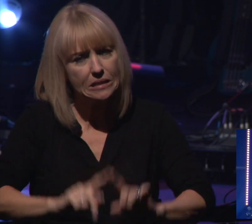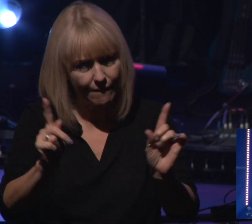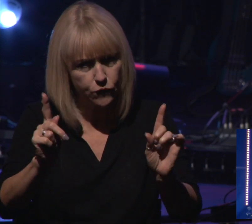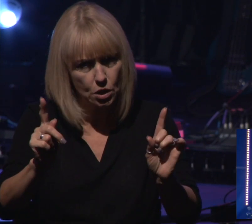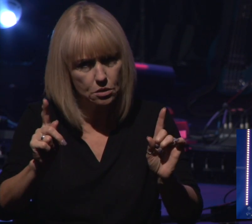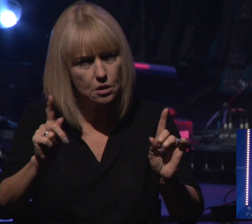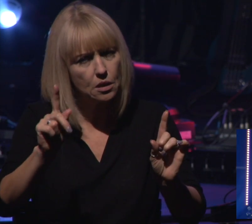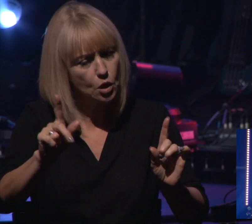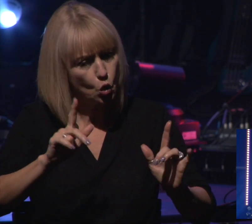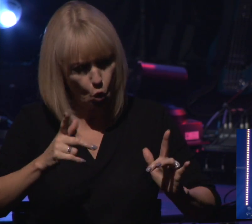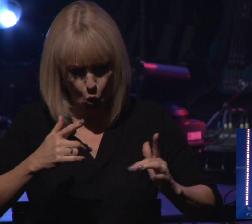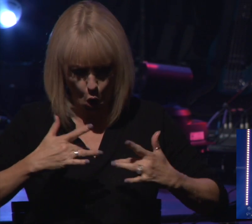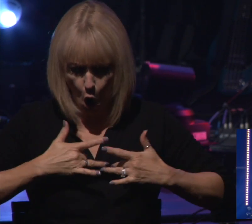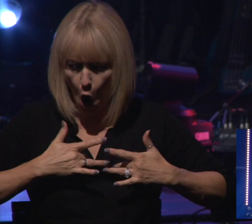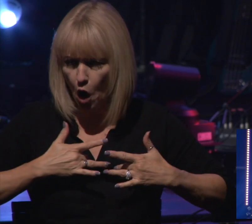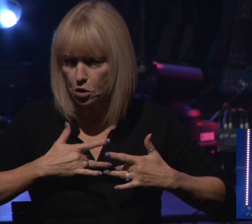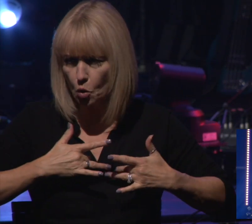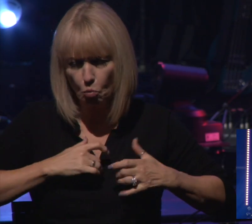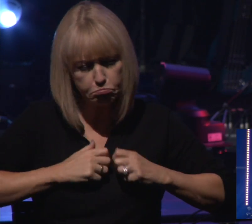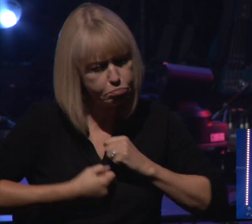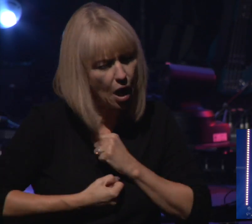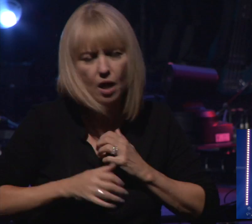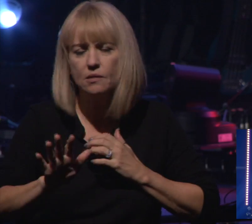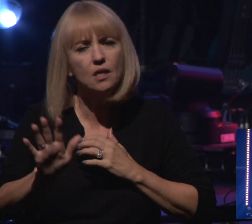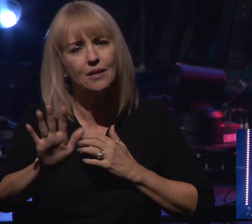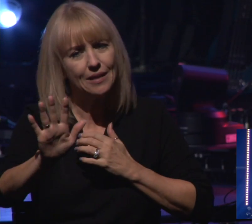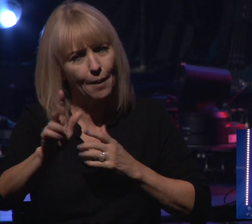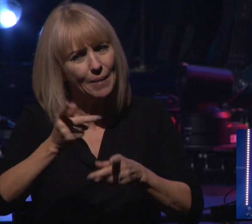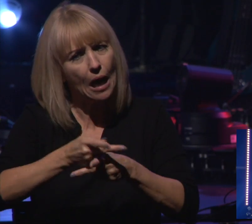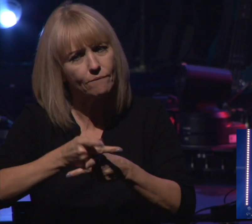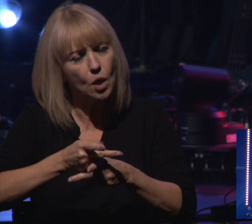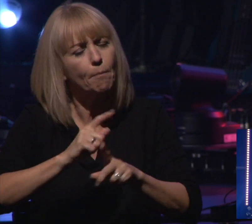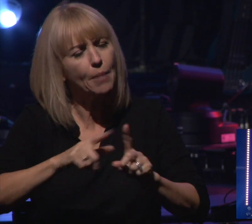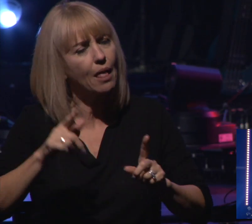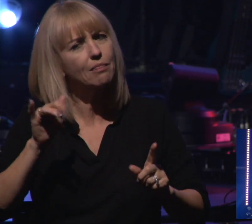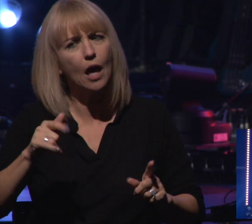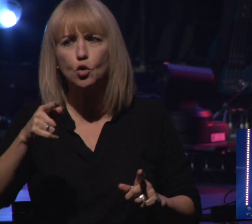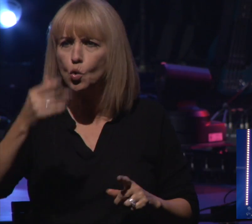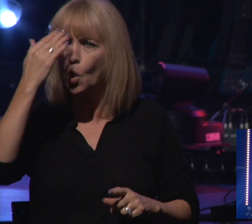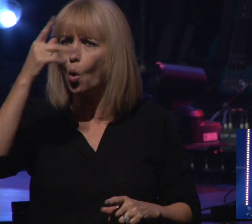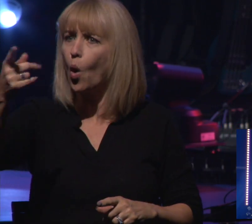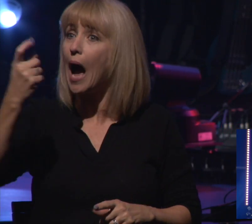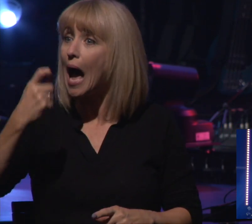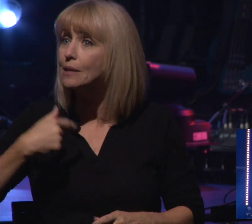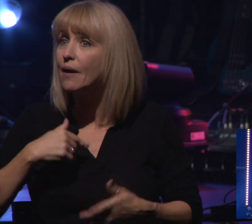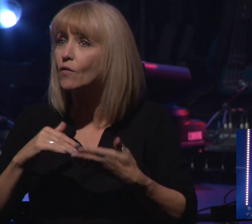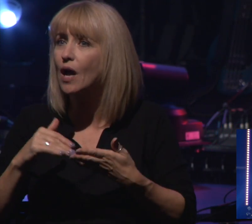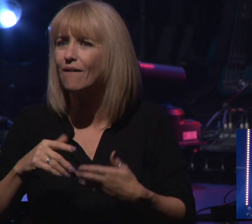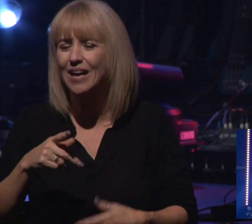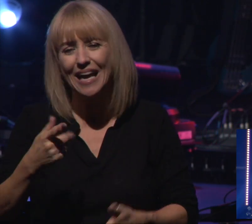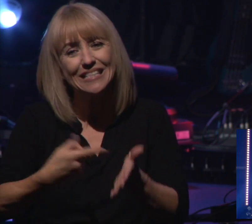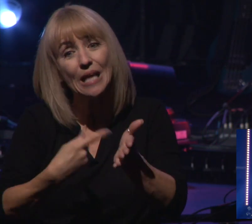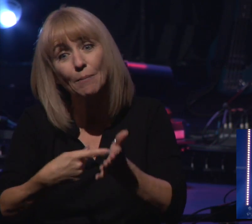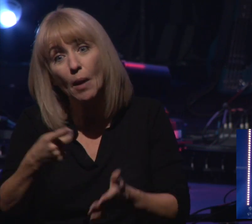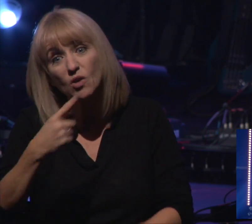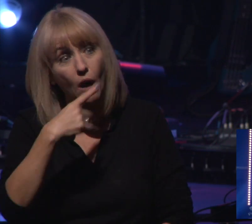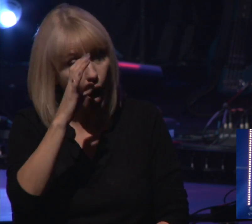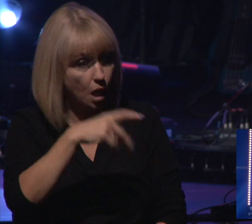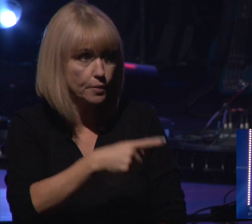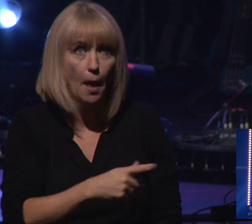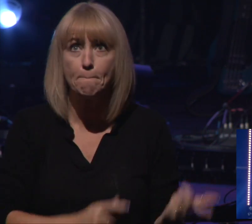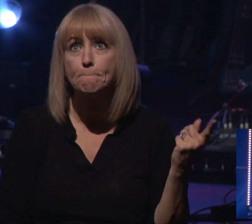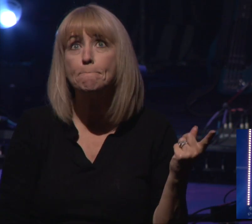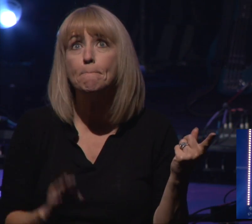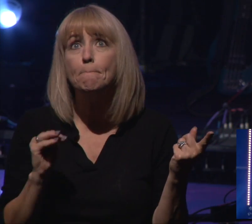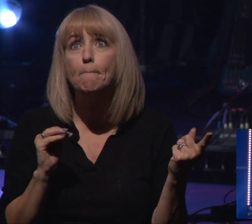there that we have to learn on a different level for that. But going through life, are you one who forgives? Sometimes you're looking at your life and go, man,